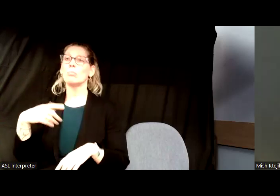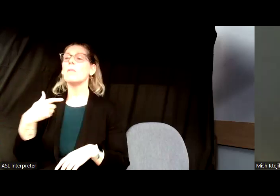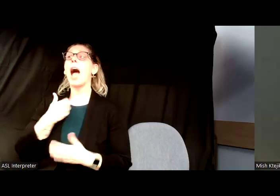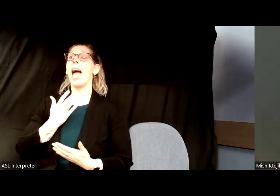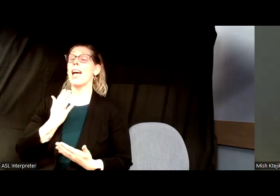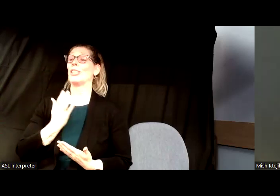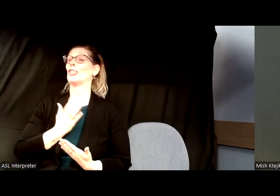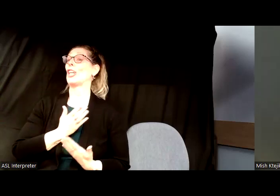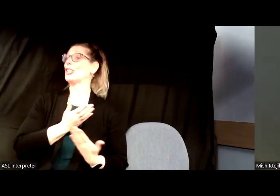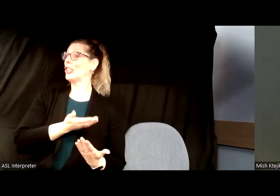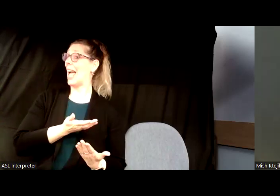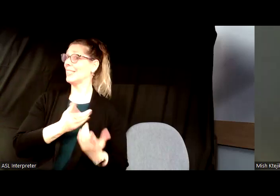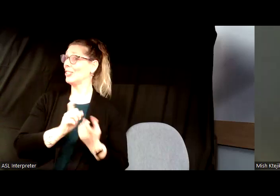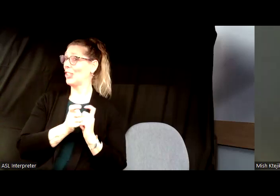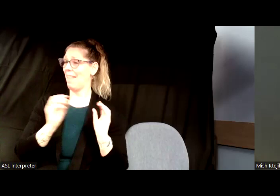change anything.